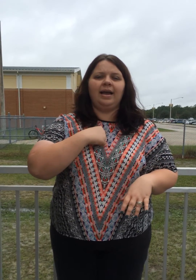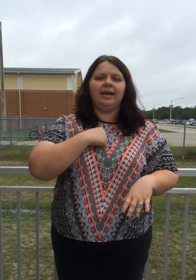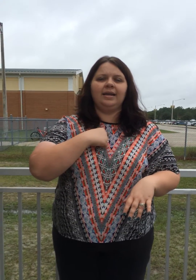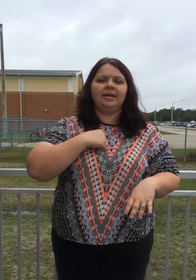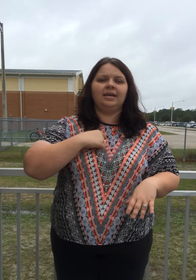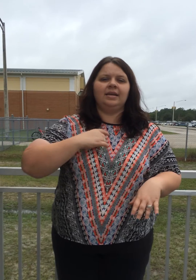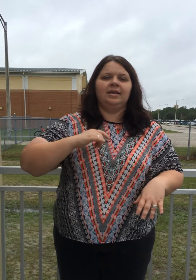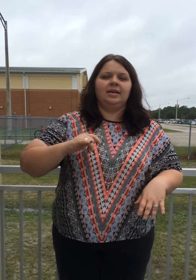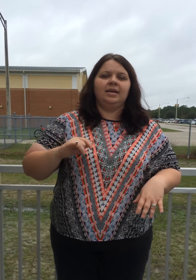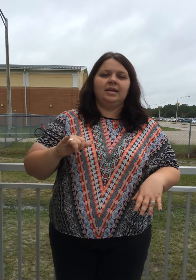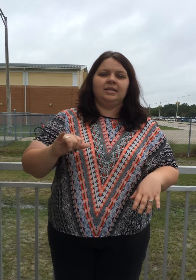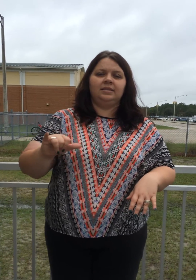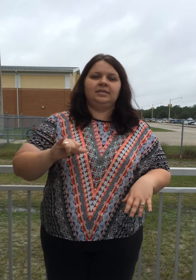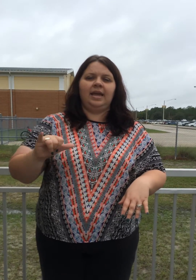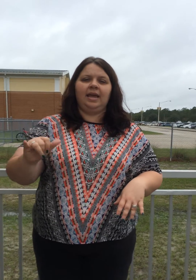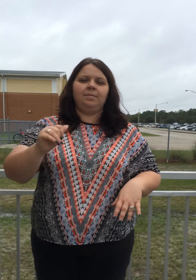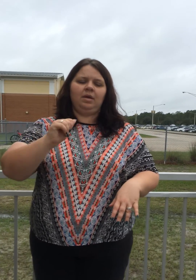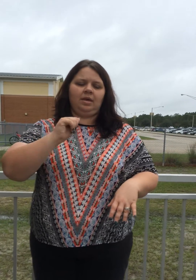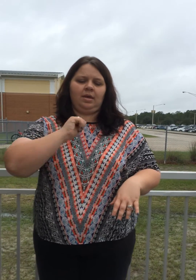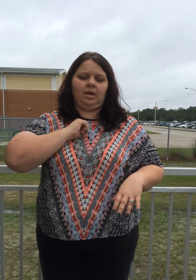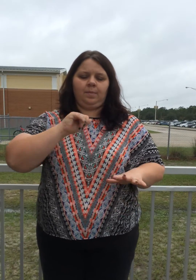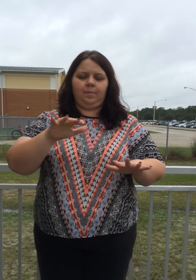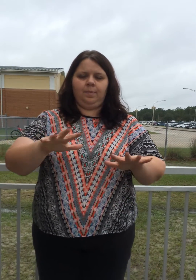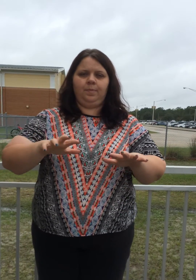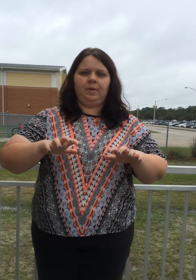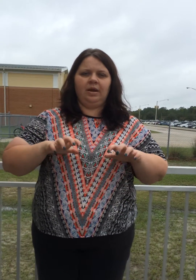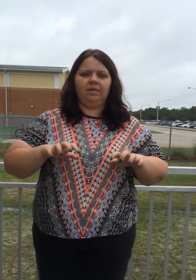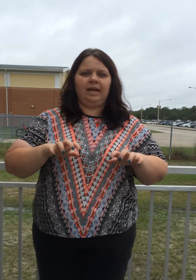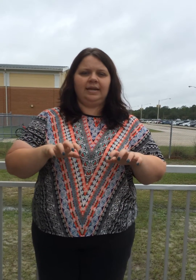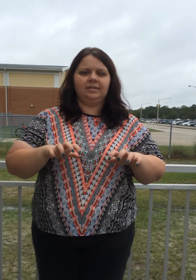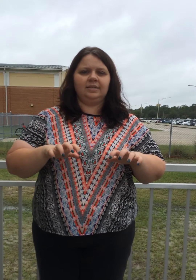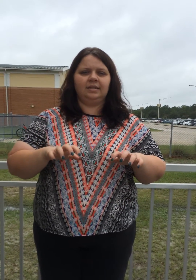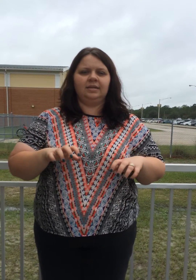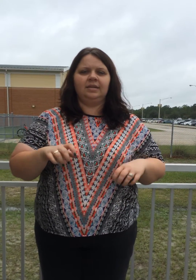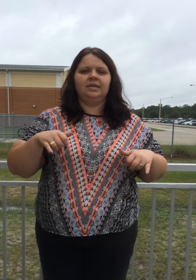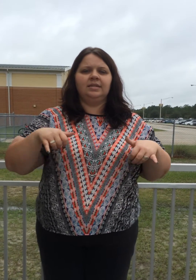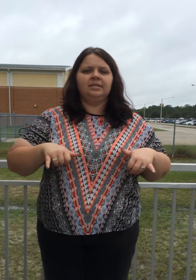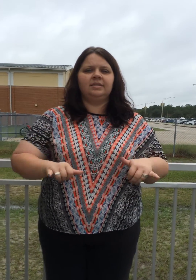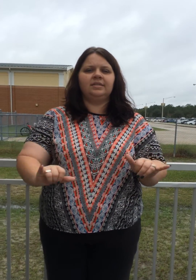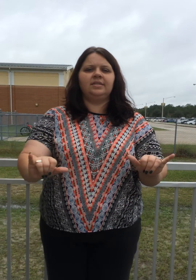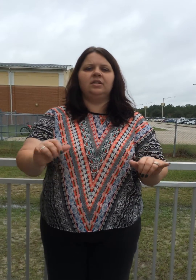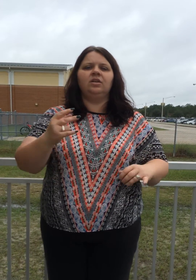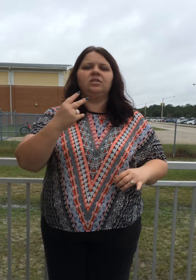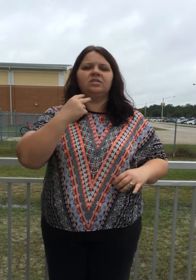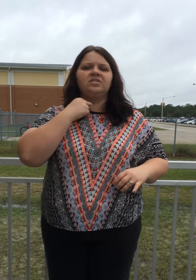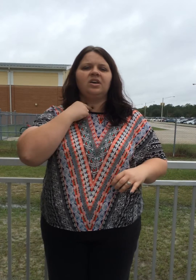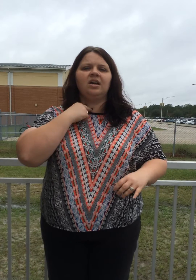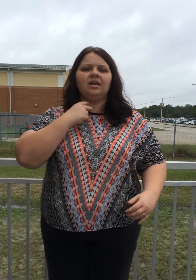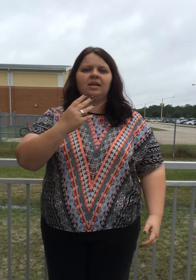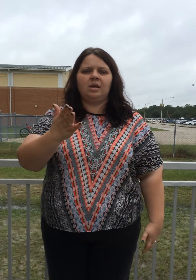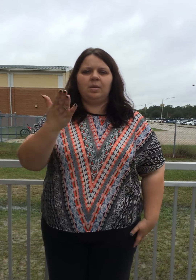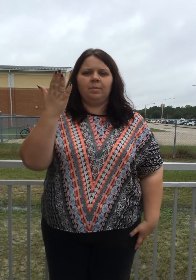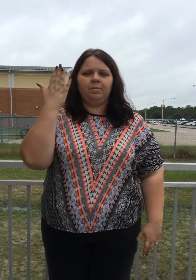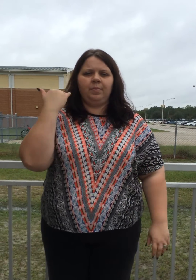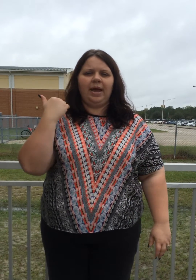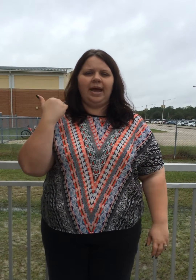I same paralyzed, still stuck,